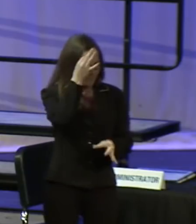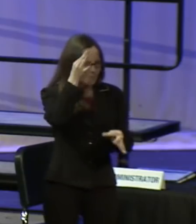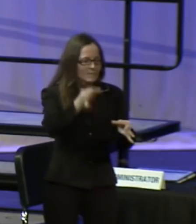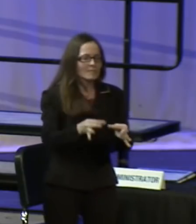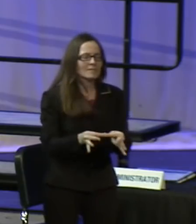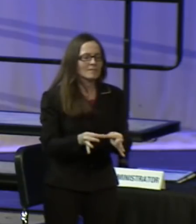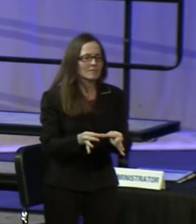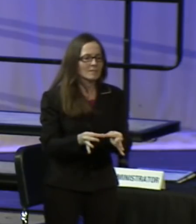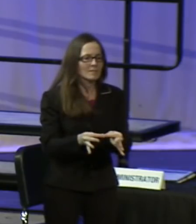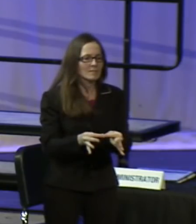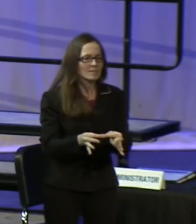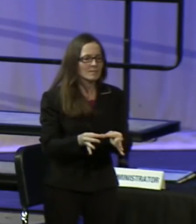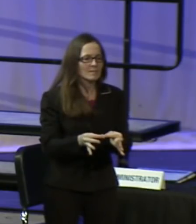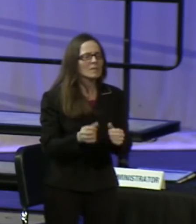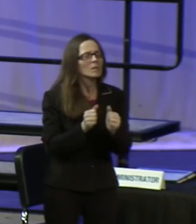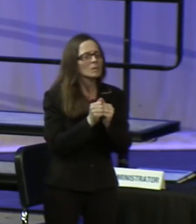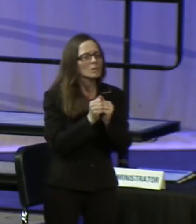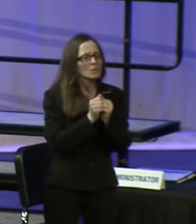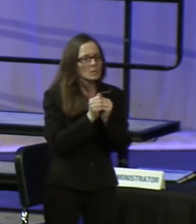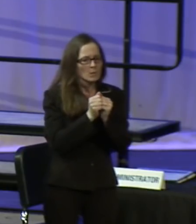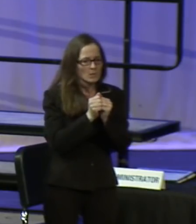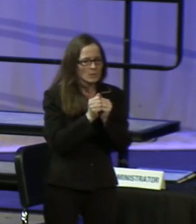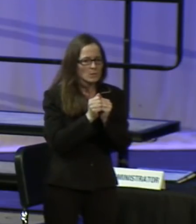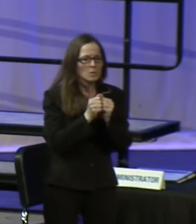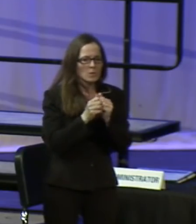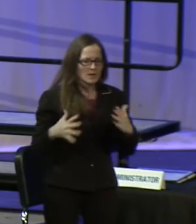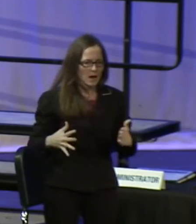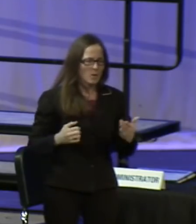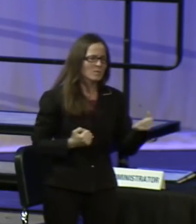faithfully, without partiality or prejudice,